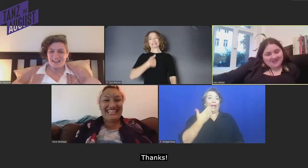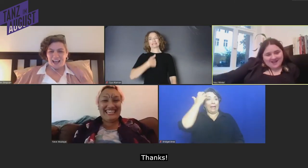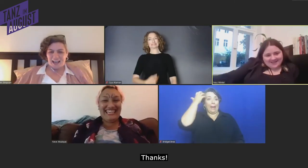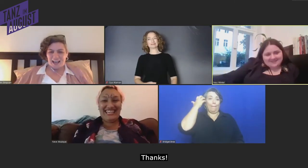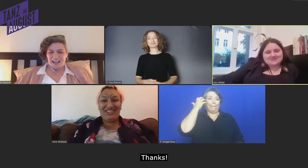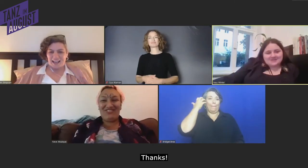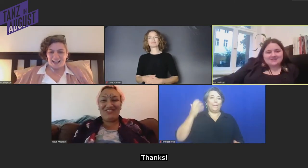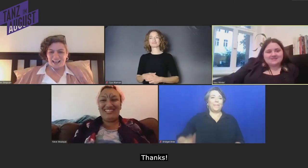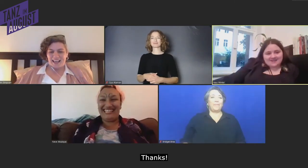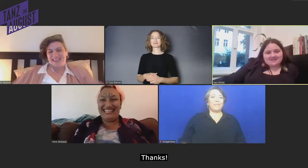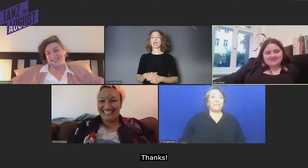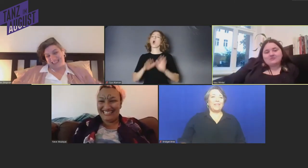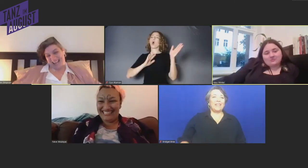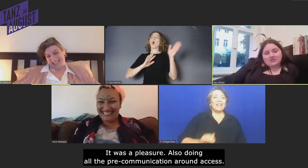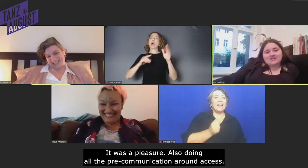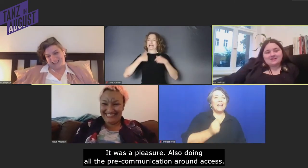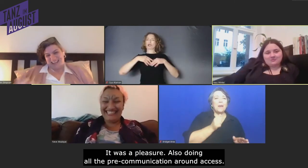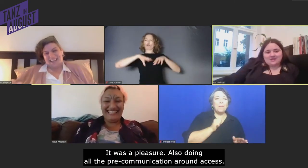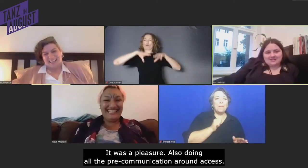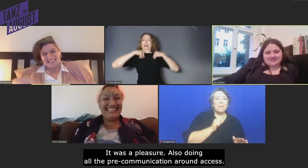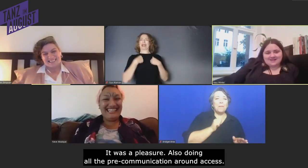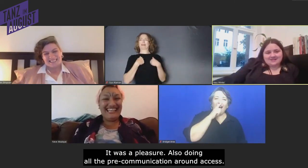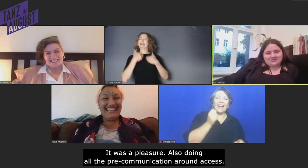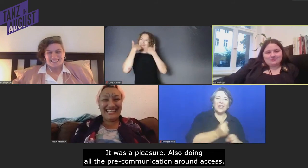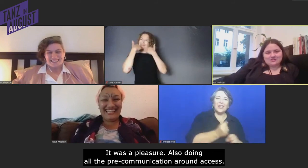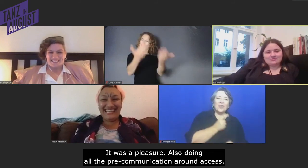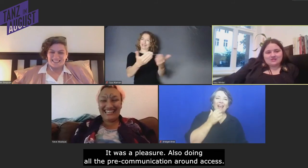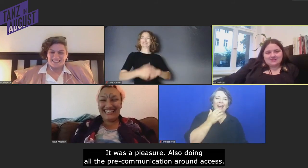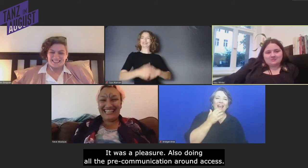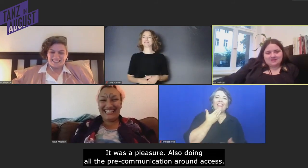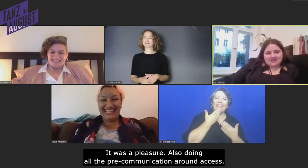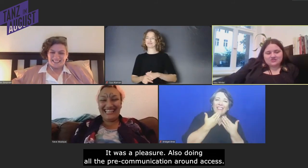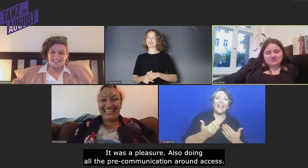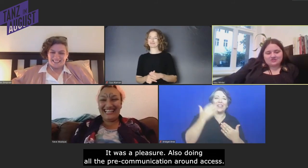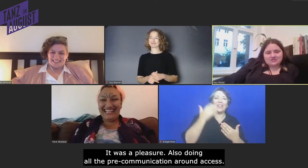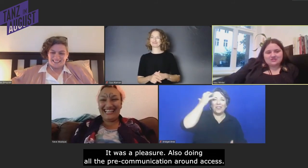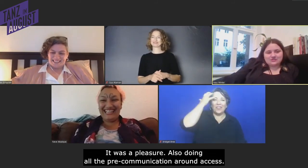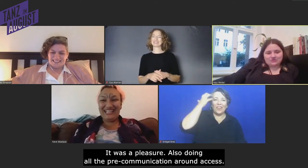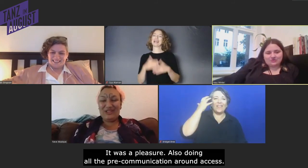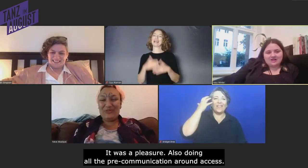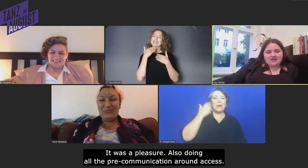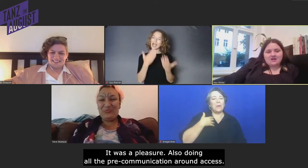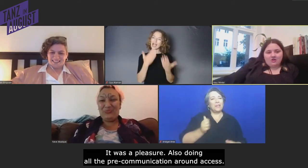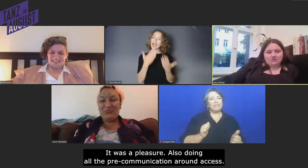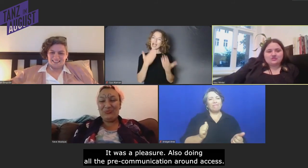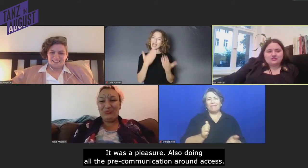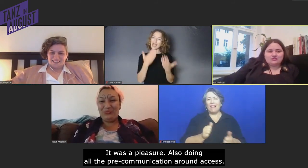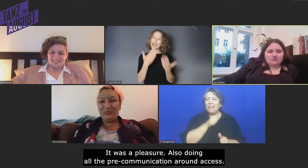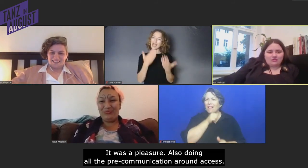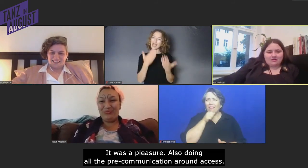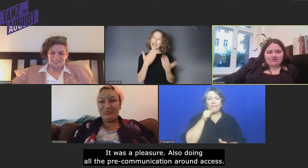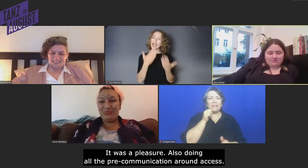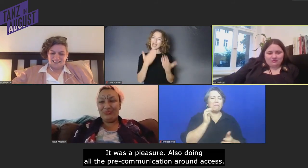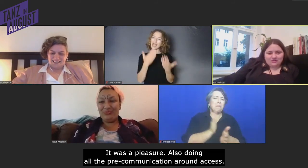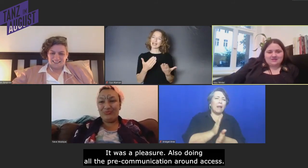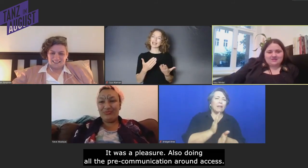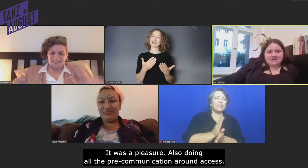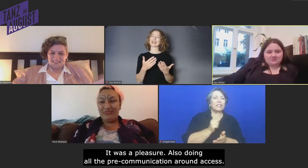I can do that. Thanks, Noa. Thank you. It was really a pleasure to also do all